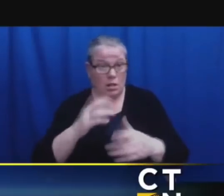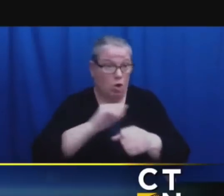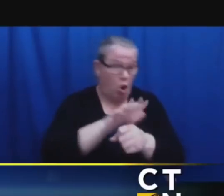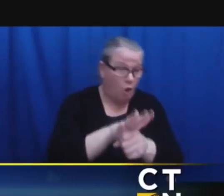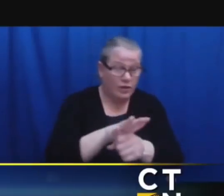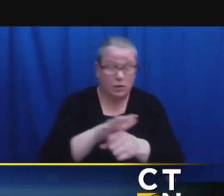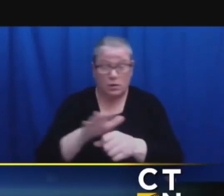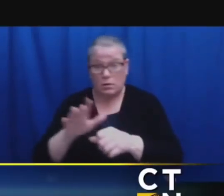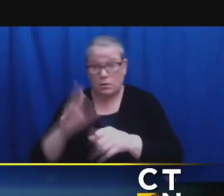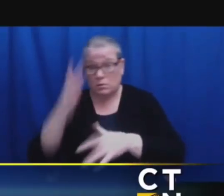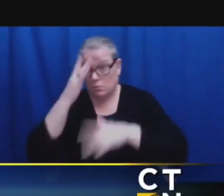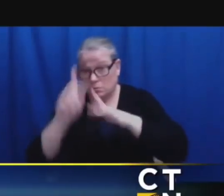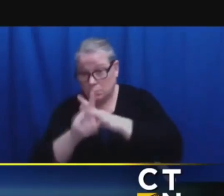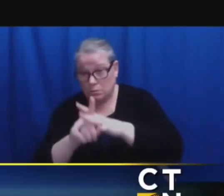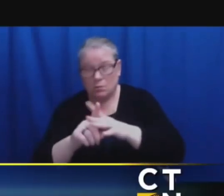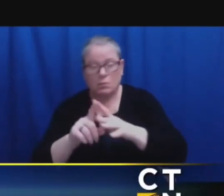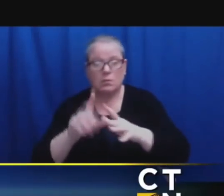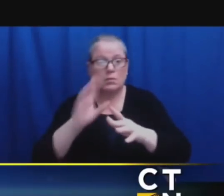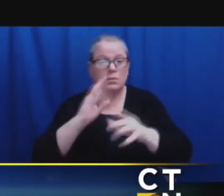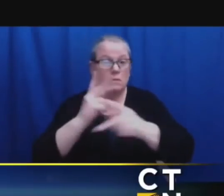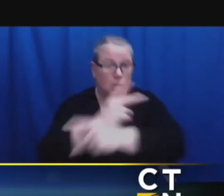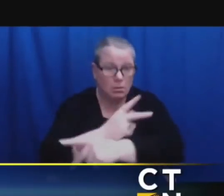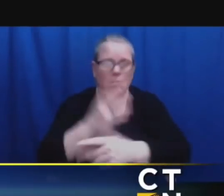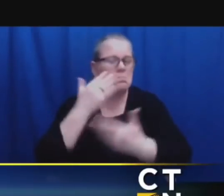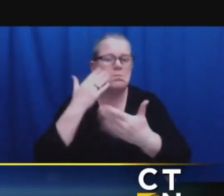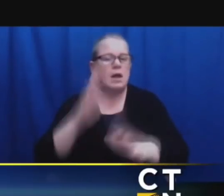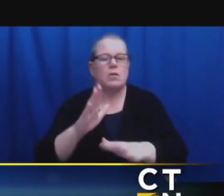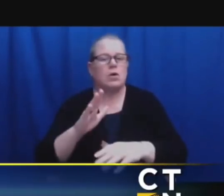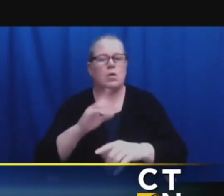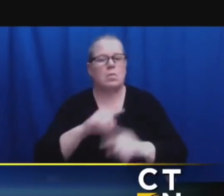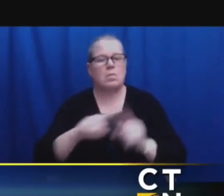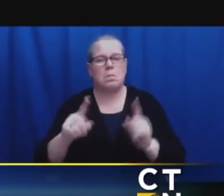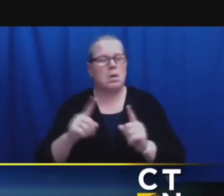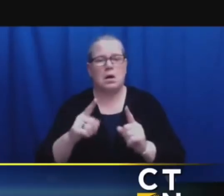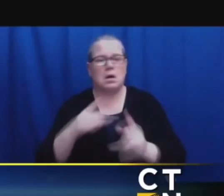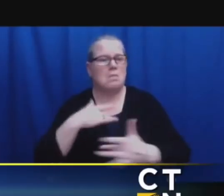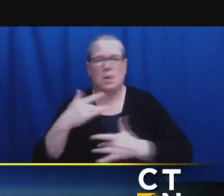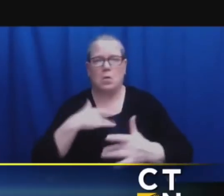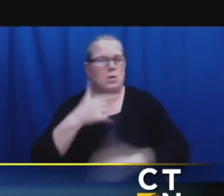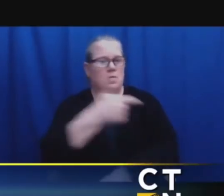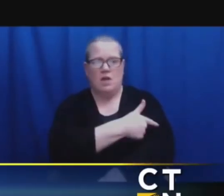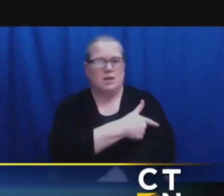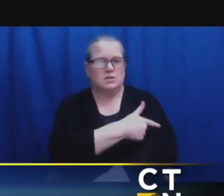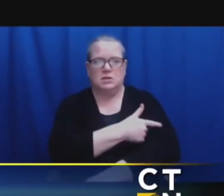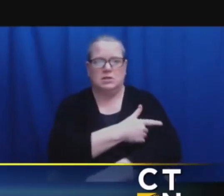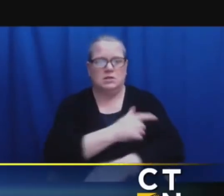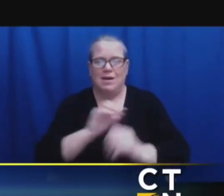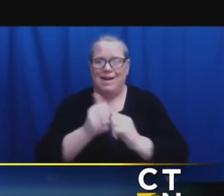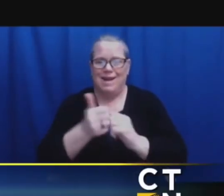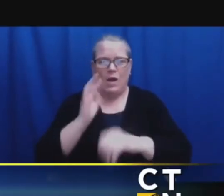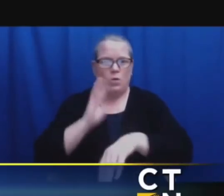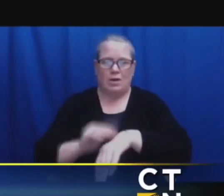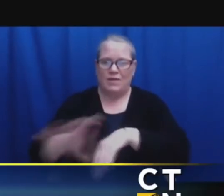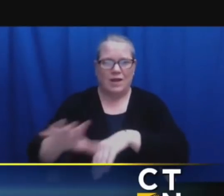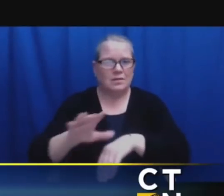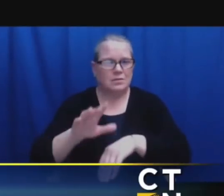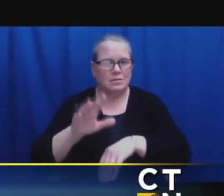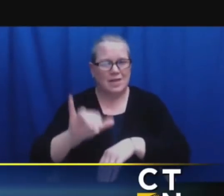am not worried about vaccination and an impact on the Kawasaki-like